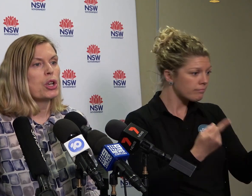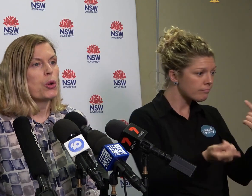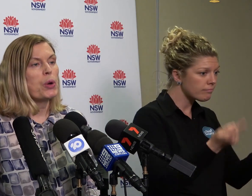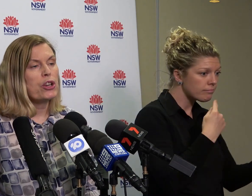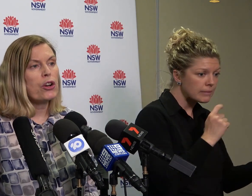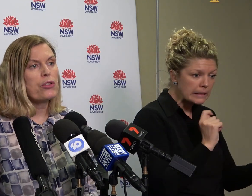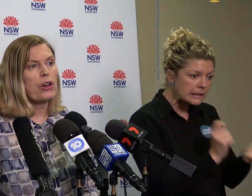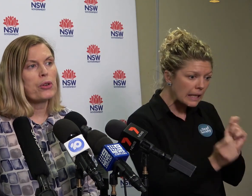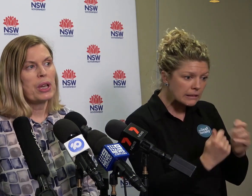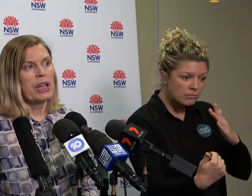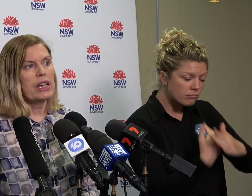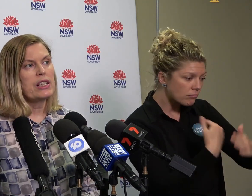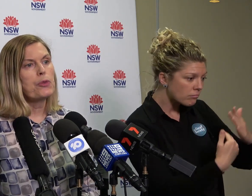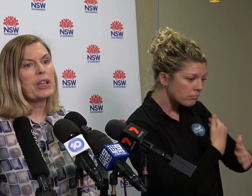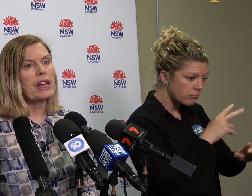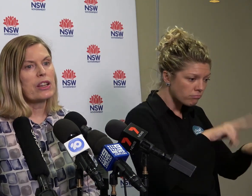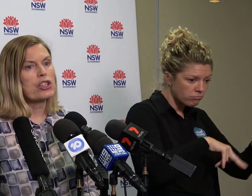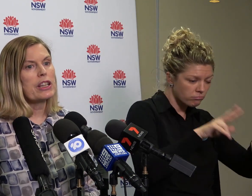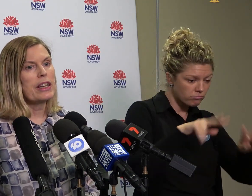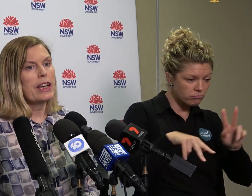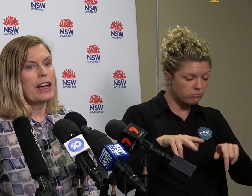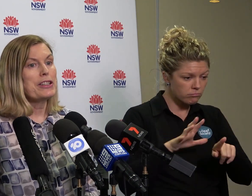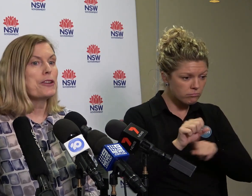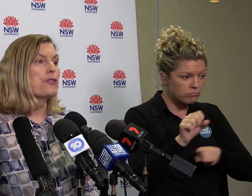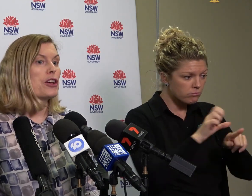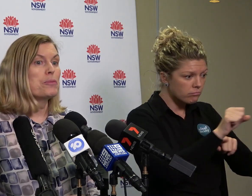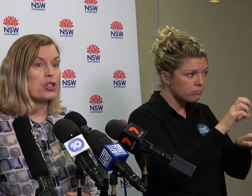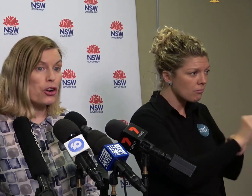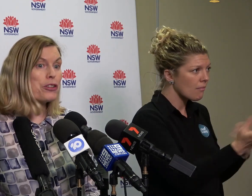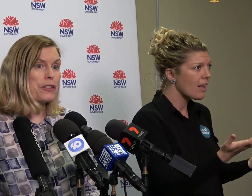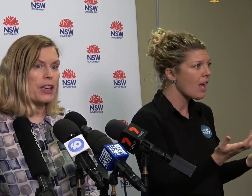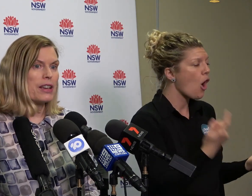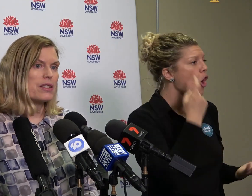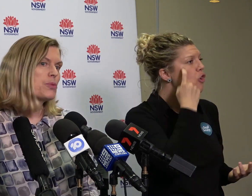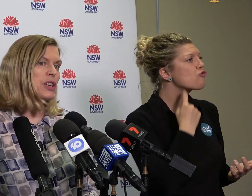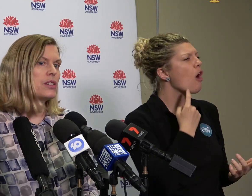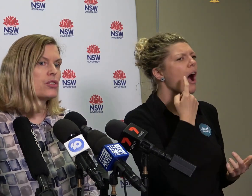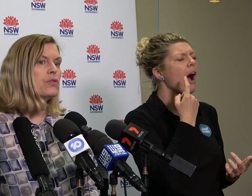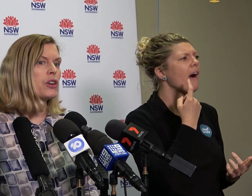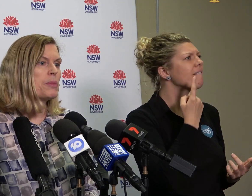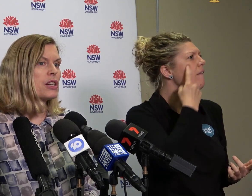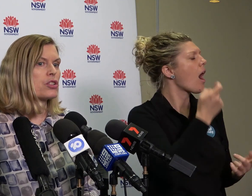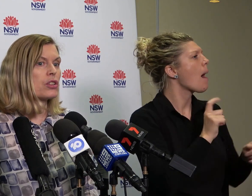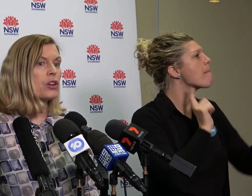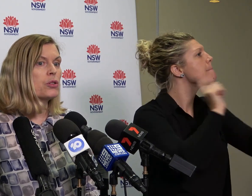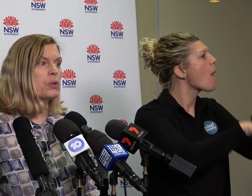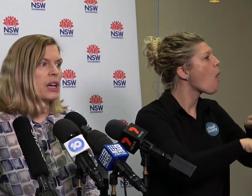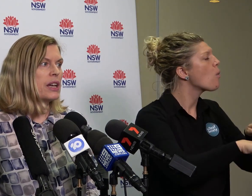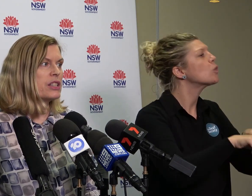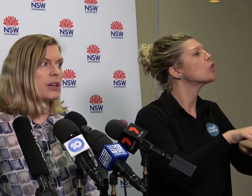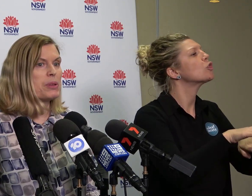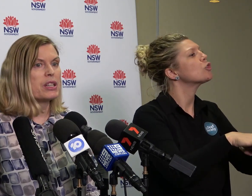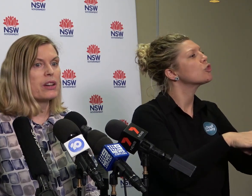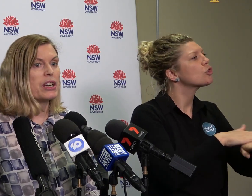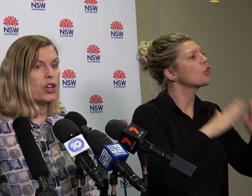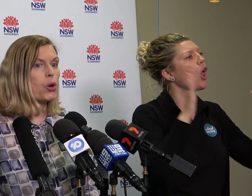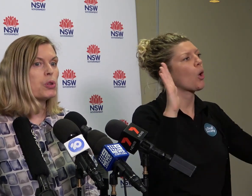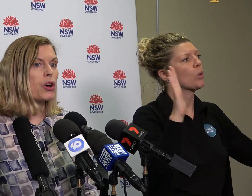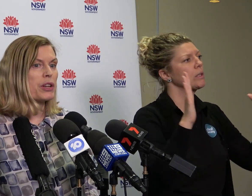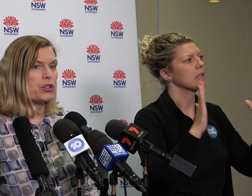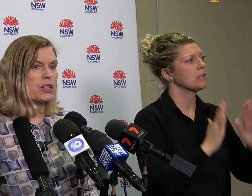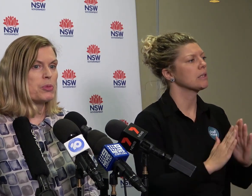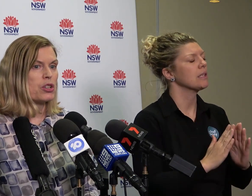think what we know though is if we can actually identify the majority of cases, we can still very much slow and dampen down